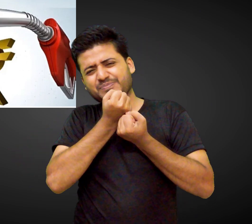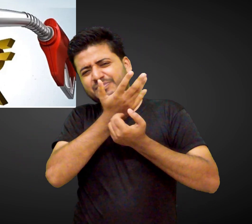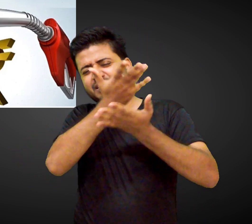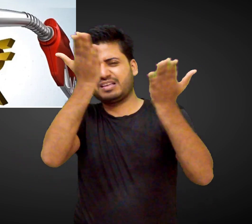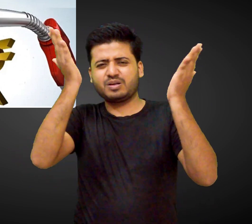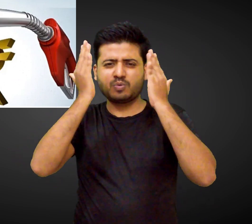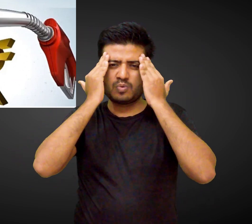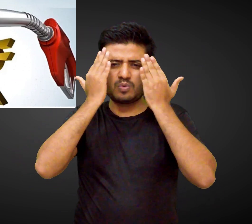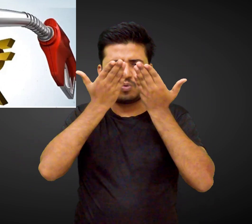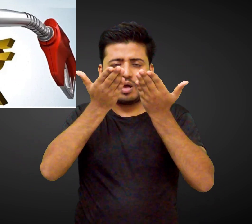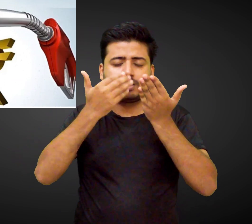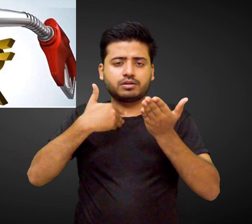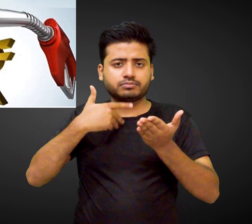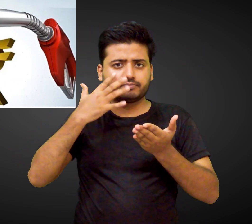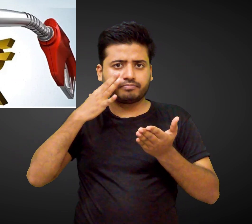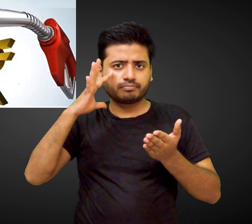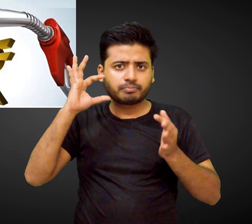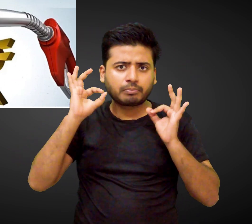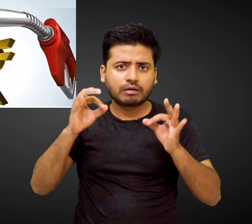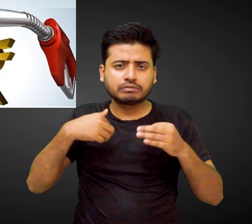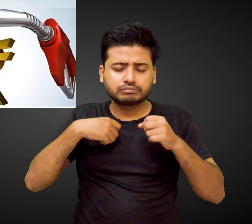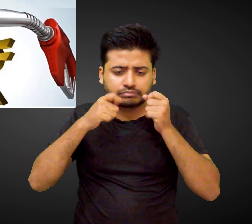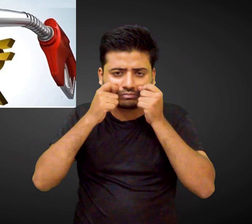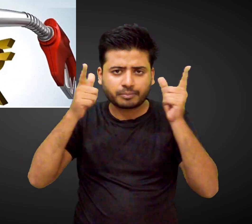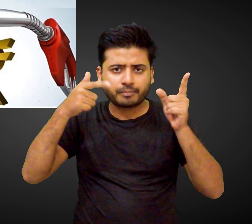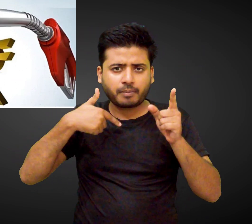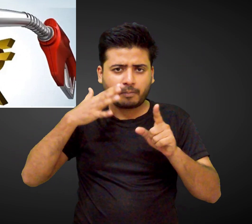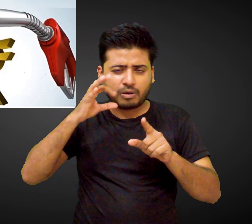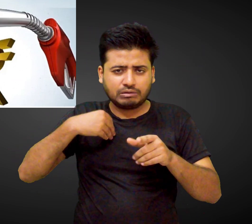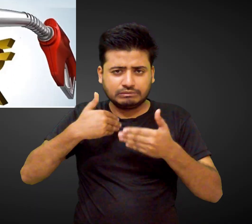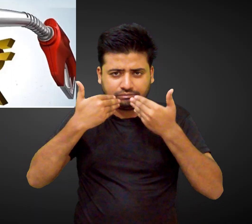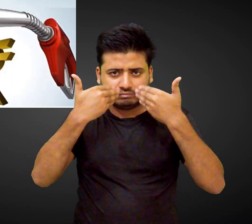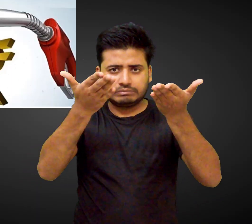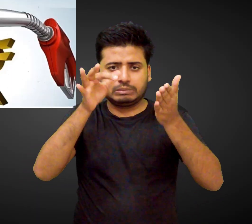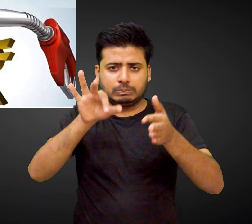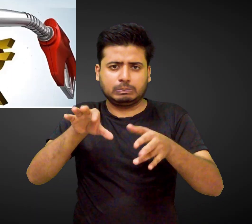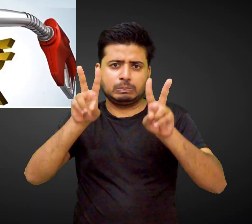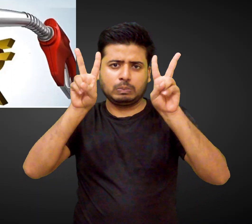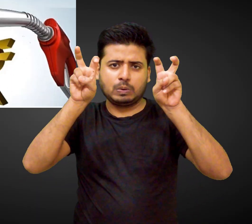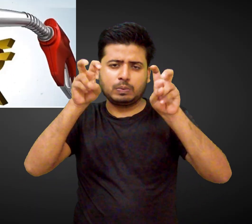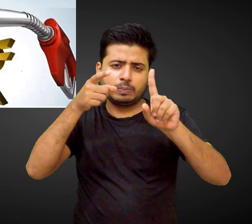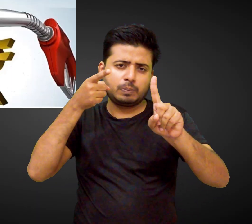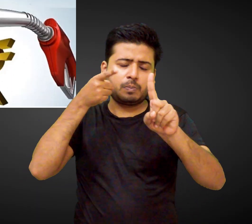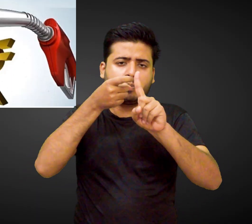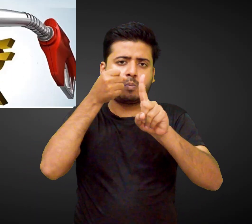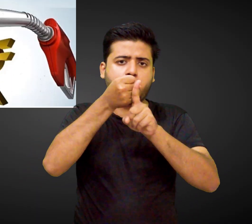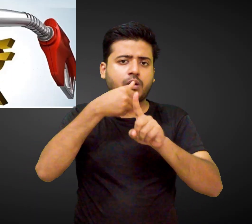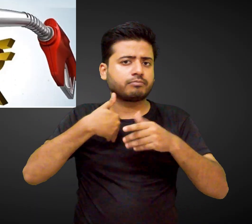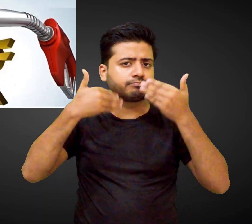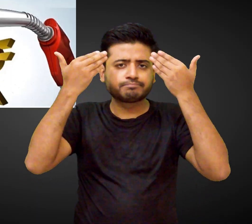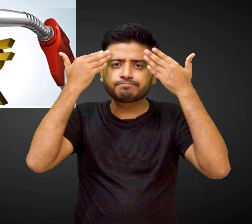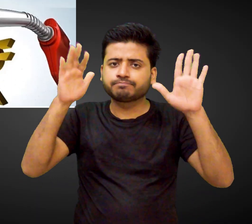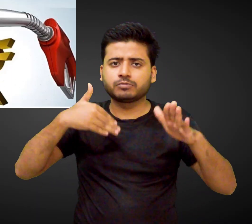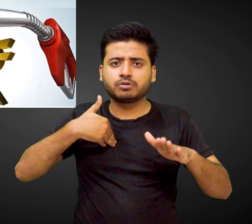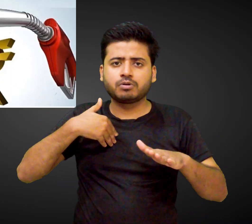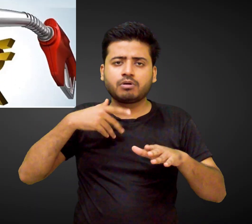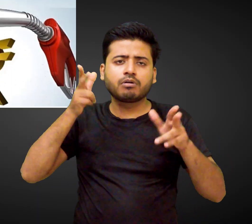as prices are influenced by global crude oil costs and local taxes. Smart buying strategies. Use fuel